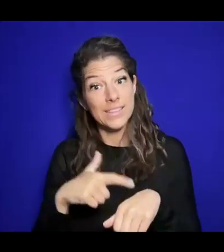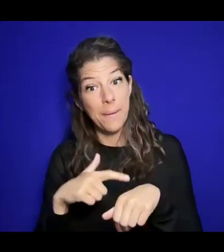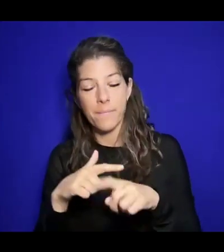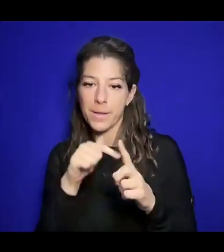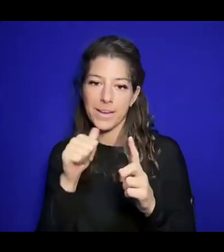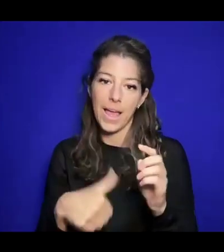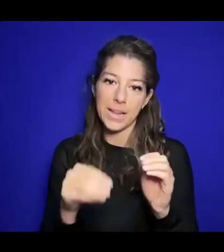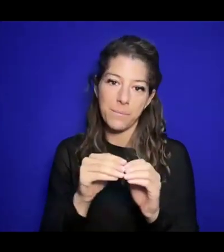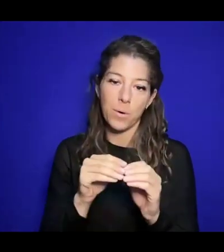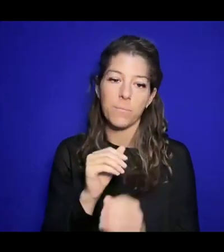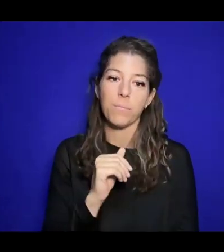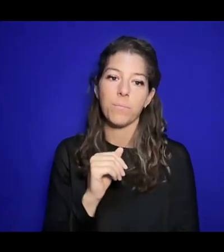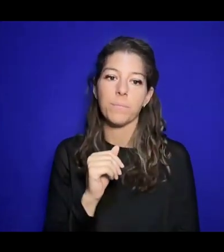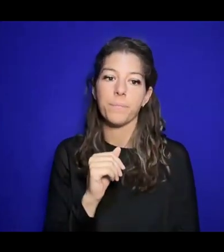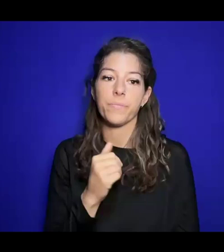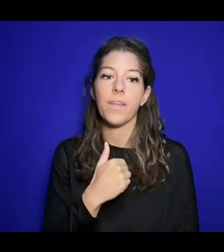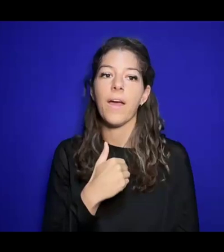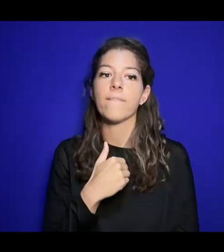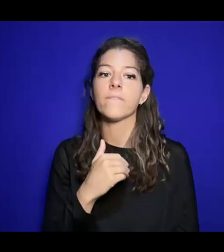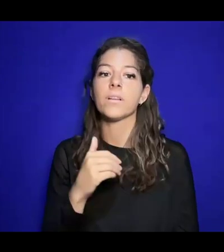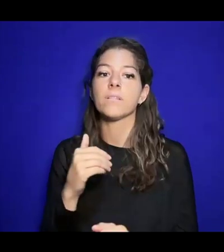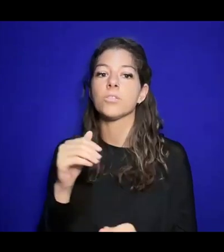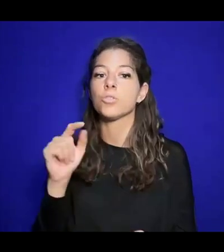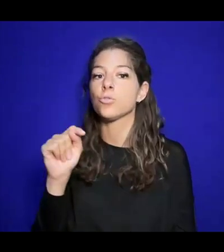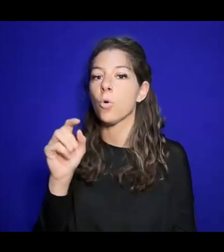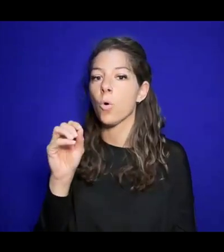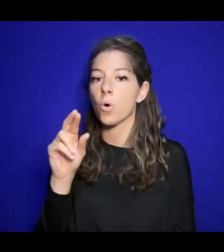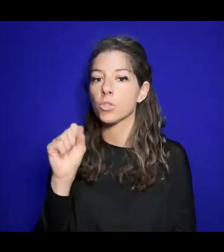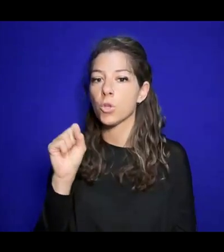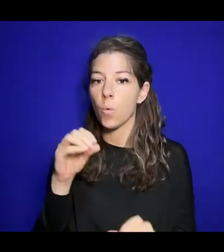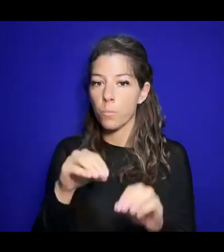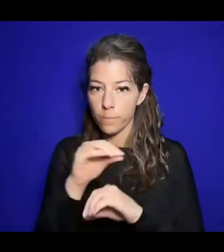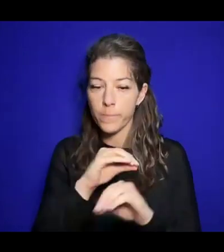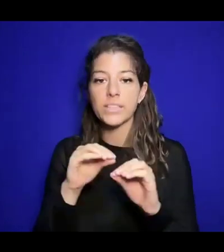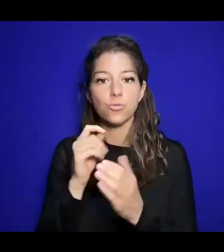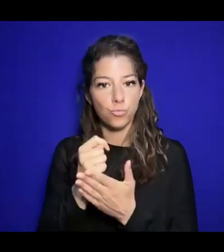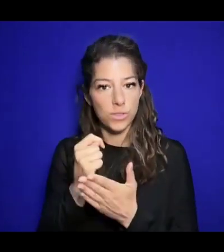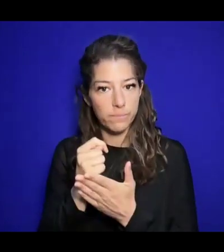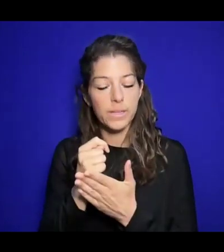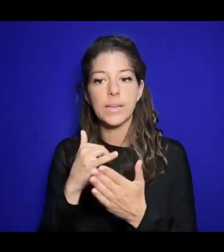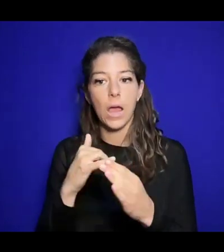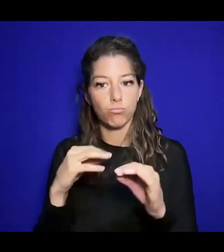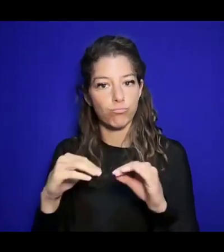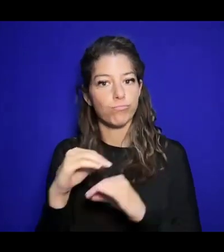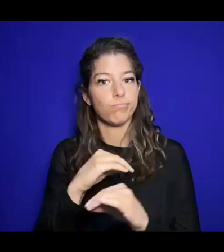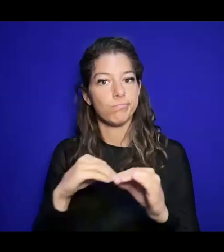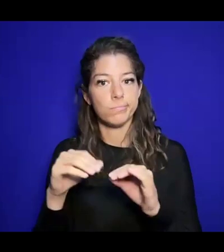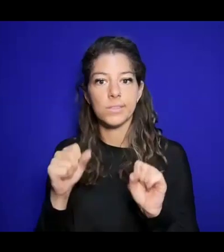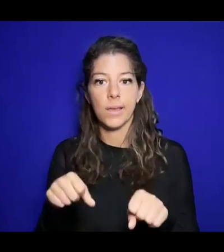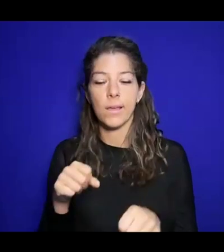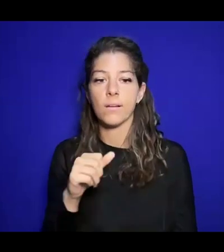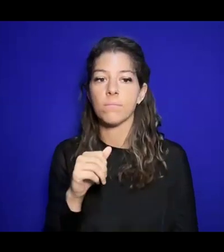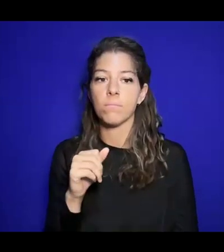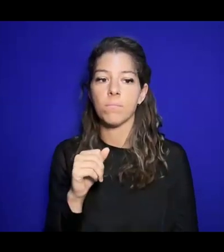there. They have significant torso movement. They've been doing some treatments. Now they have some torso